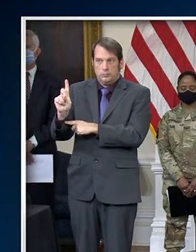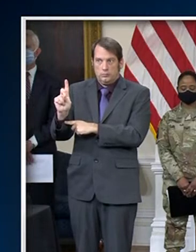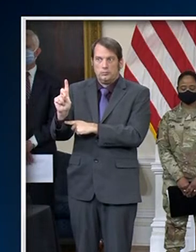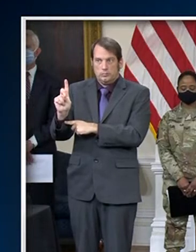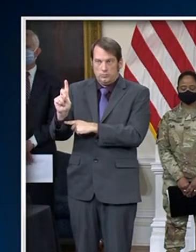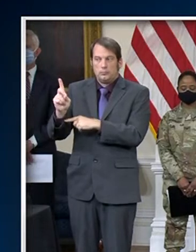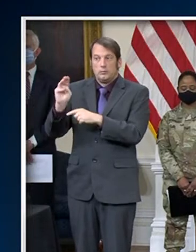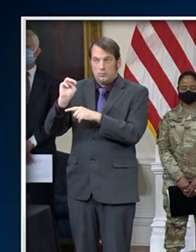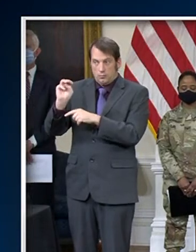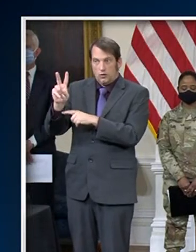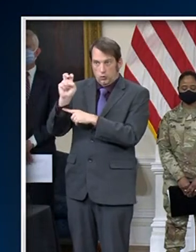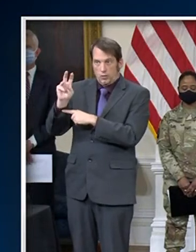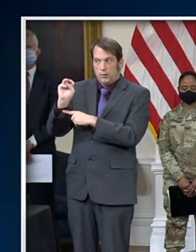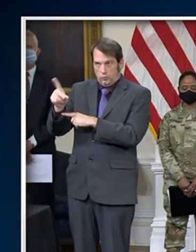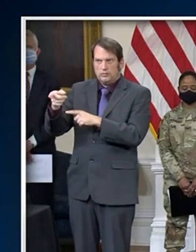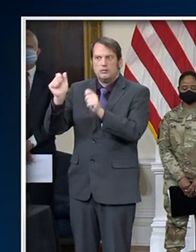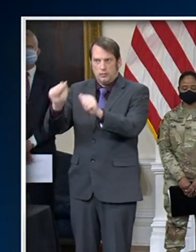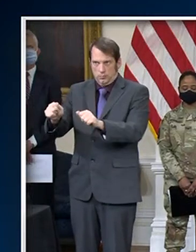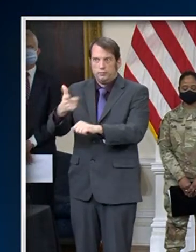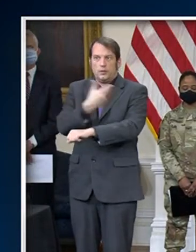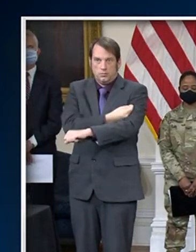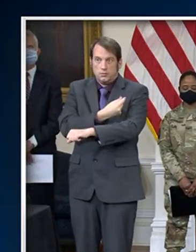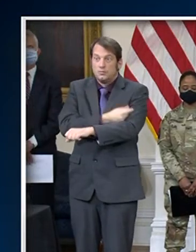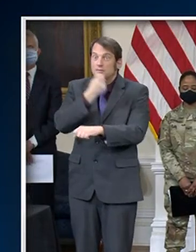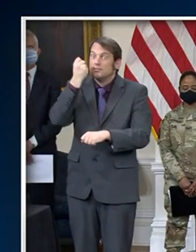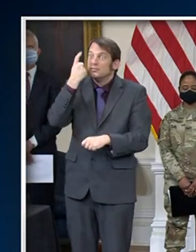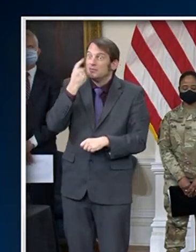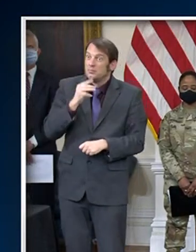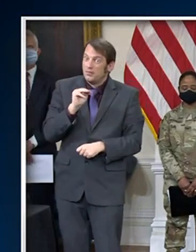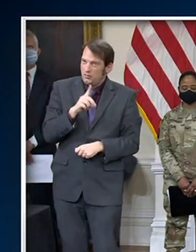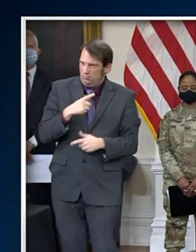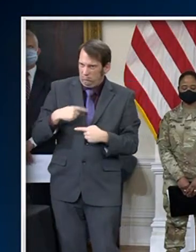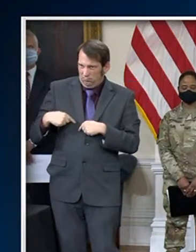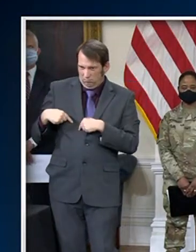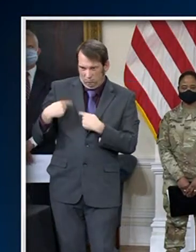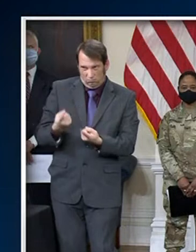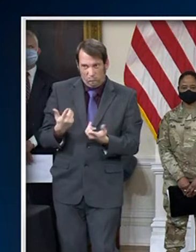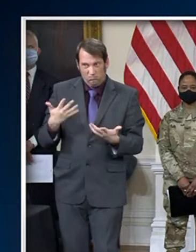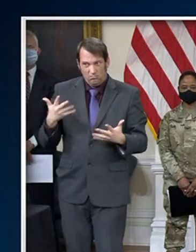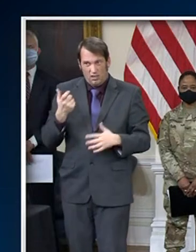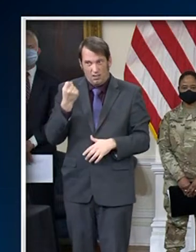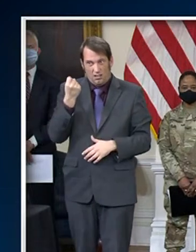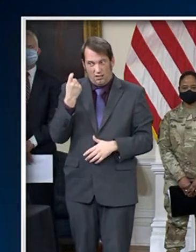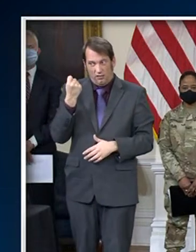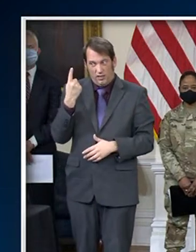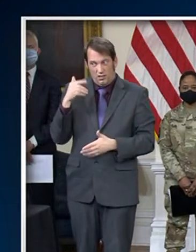only receives approximately 11,000 doses per day.